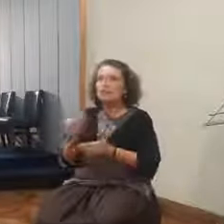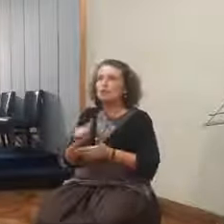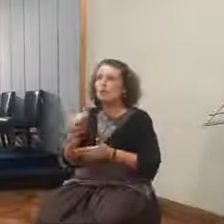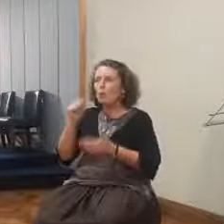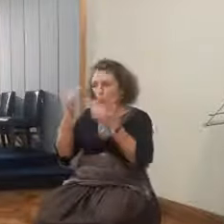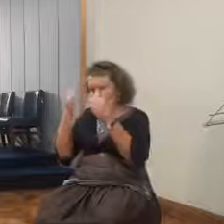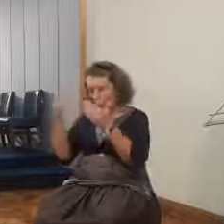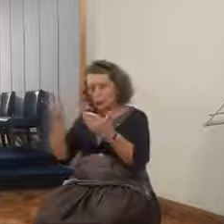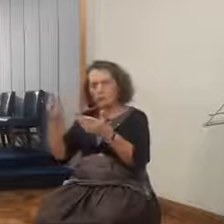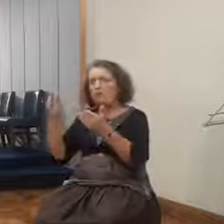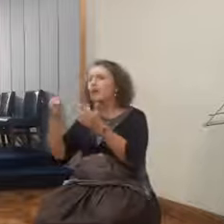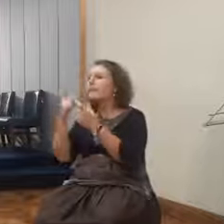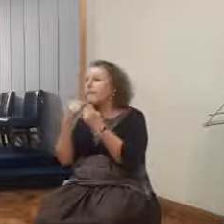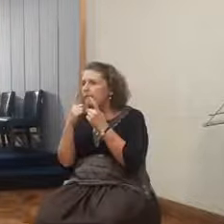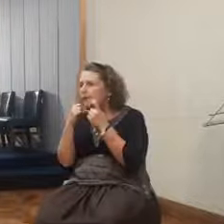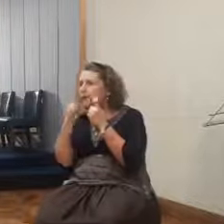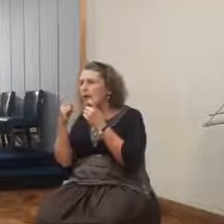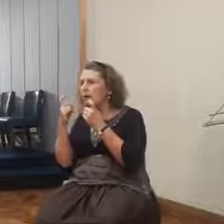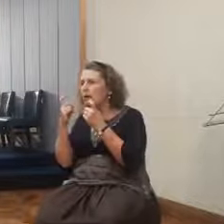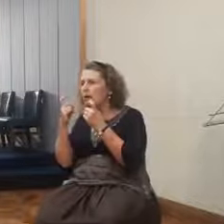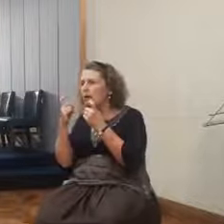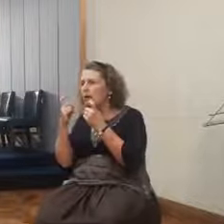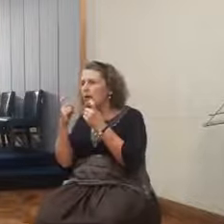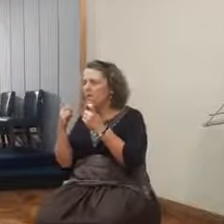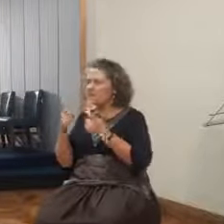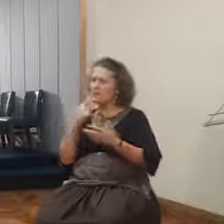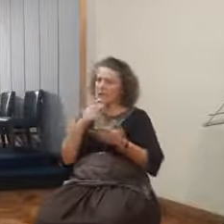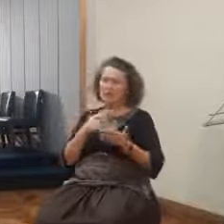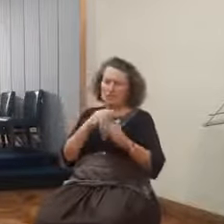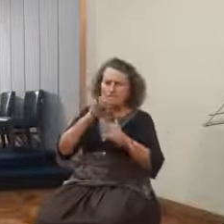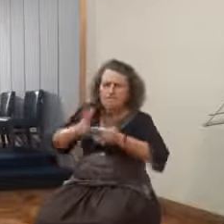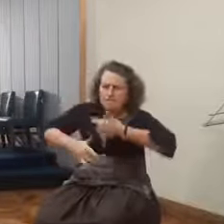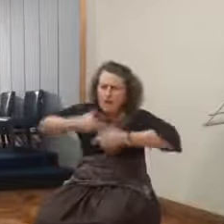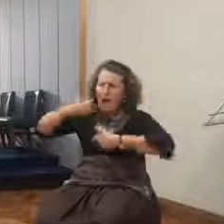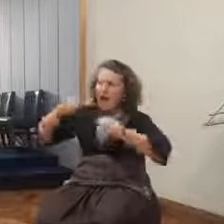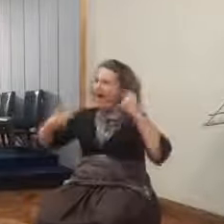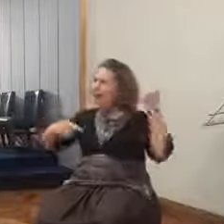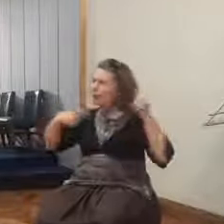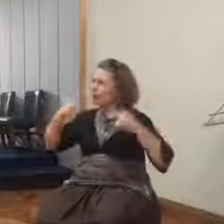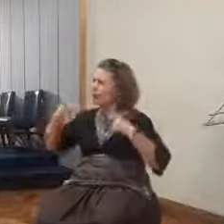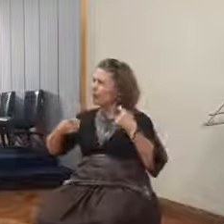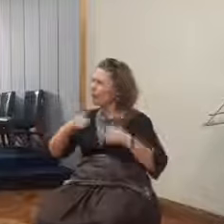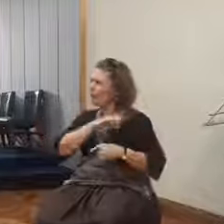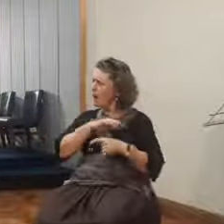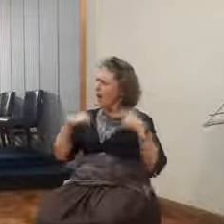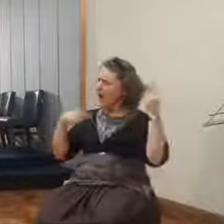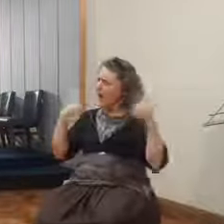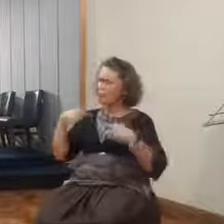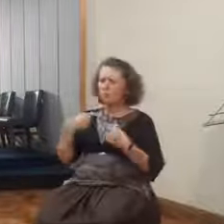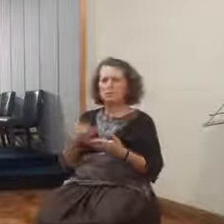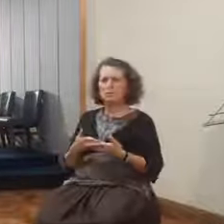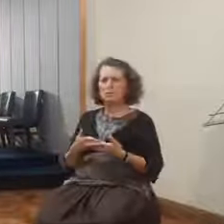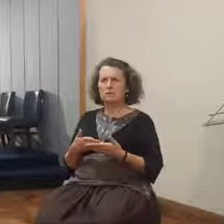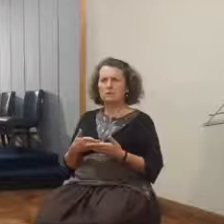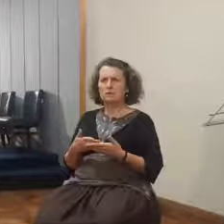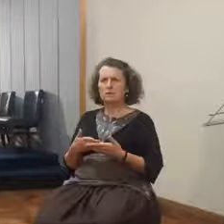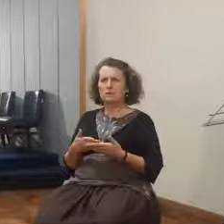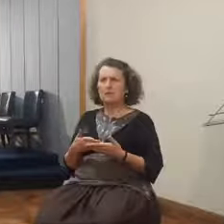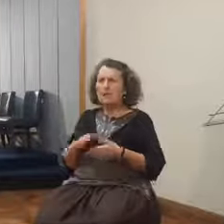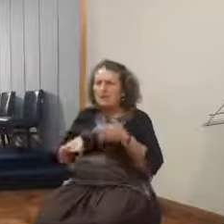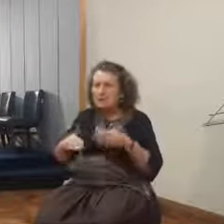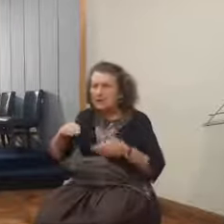loud noise? Maybe with a loud sound might sound a little better, but the word does basically mean a rousing